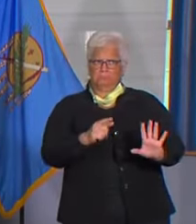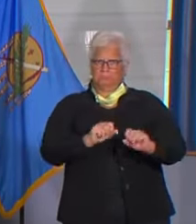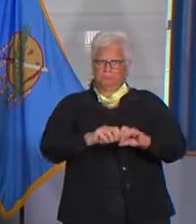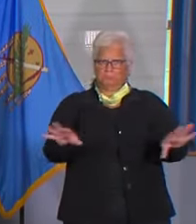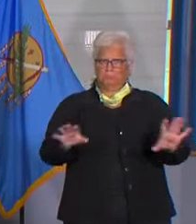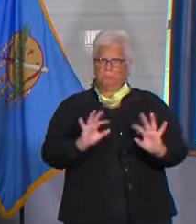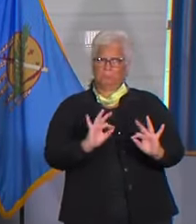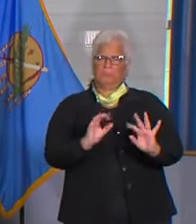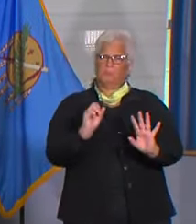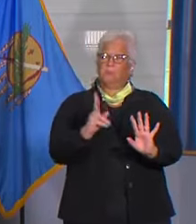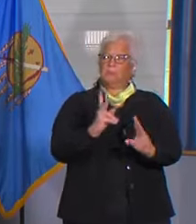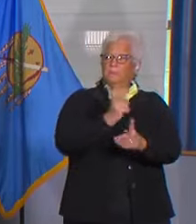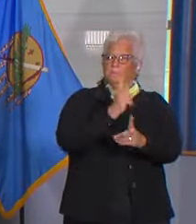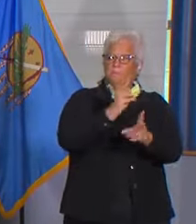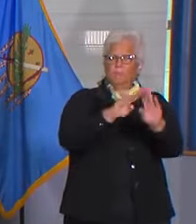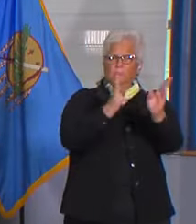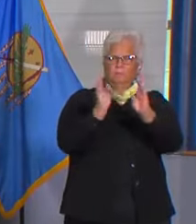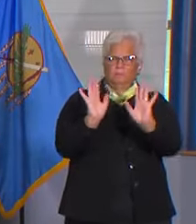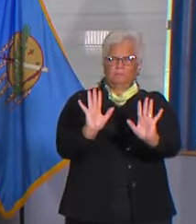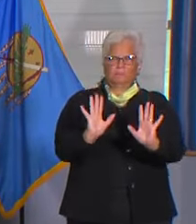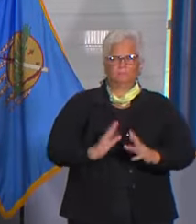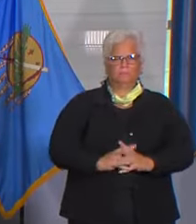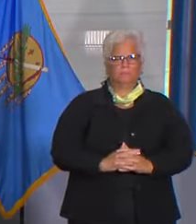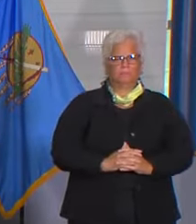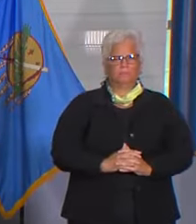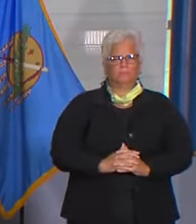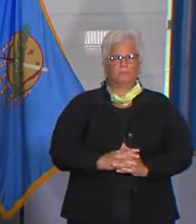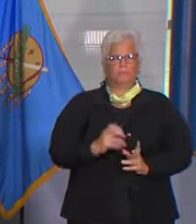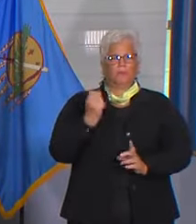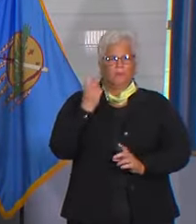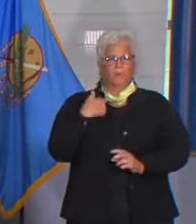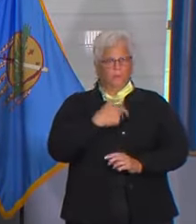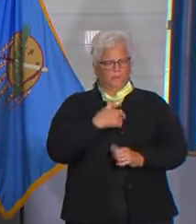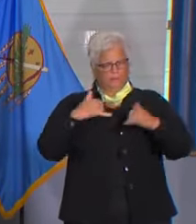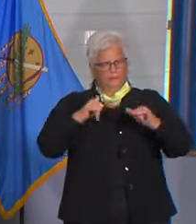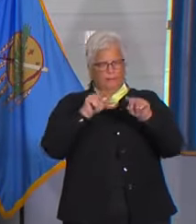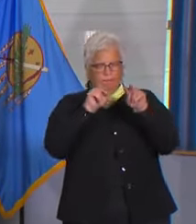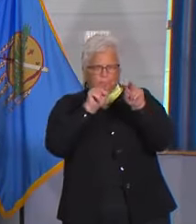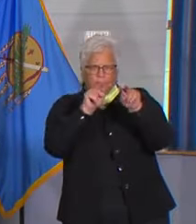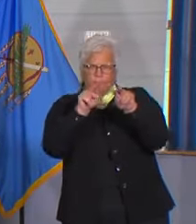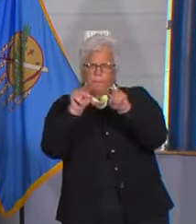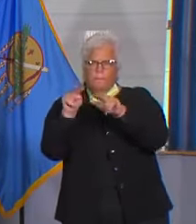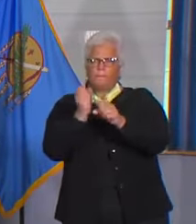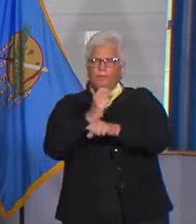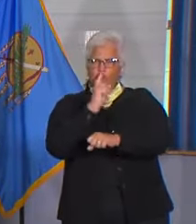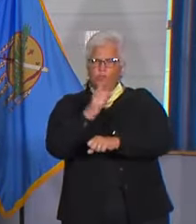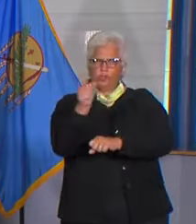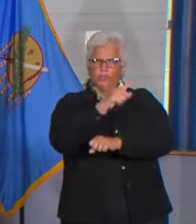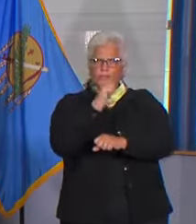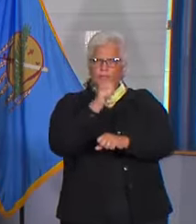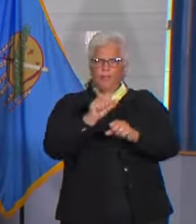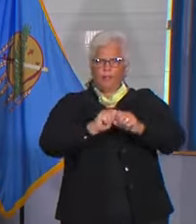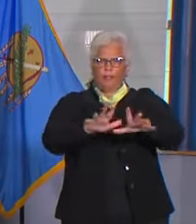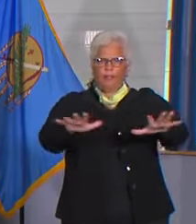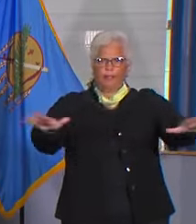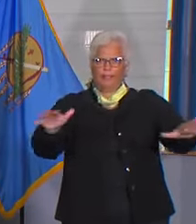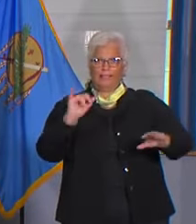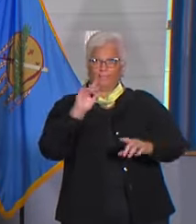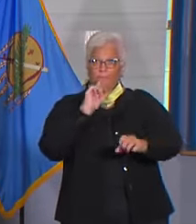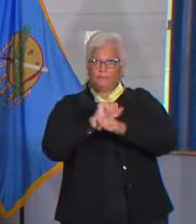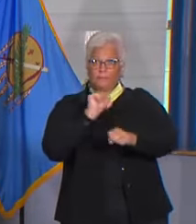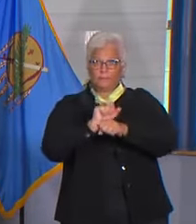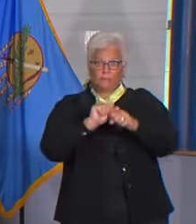place jointly with the city council, we've always done that based on what we've heard from our